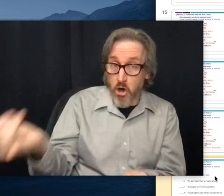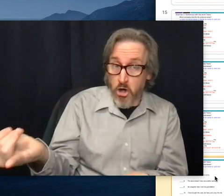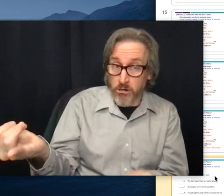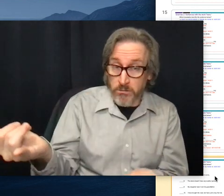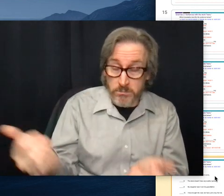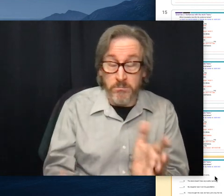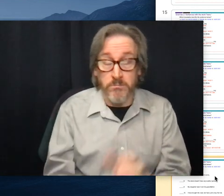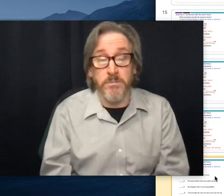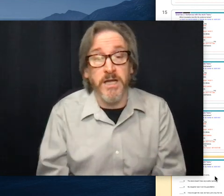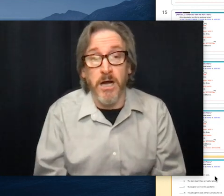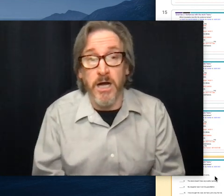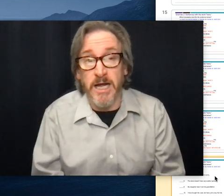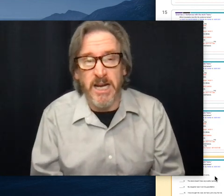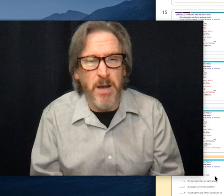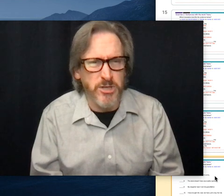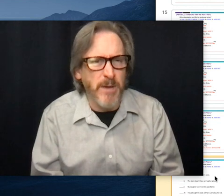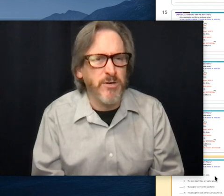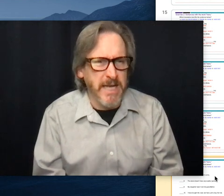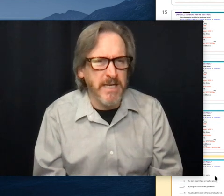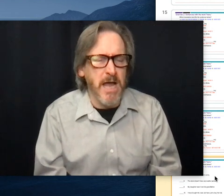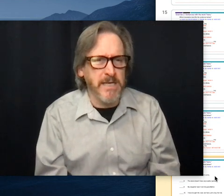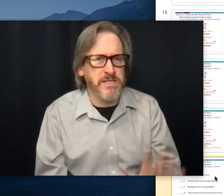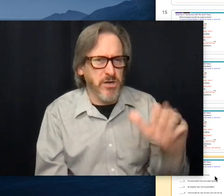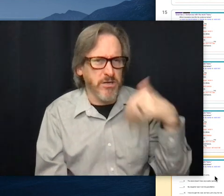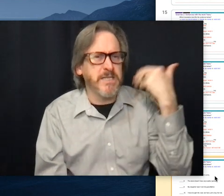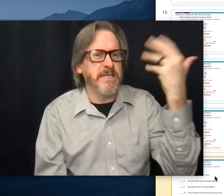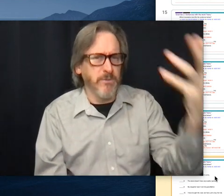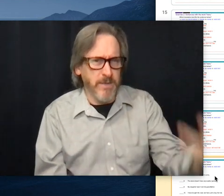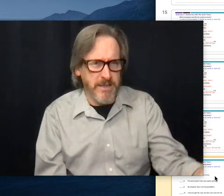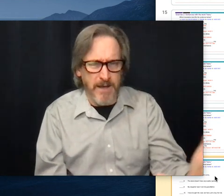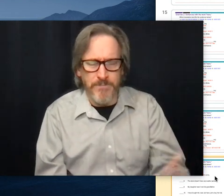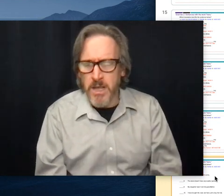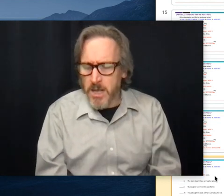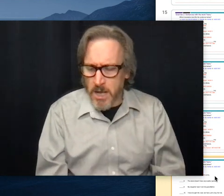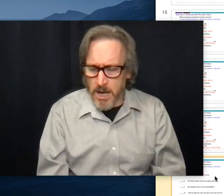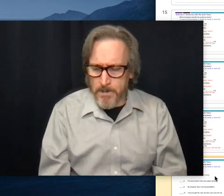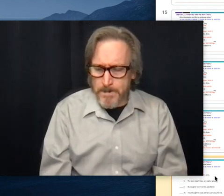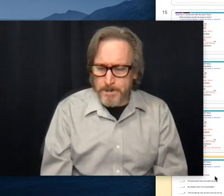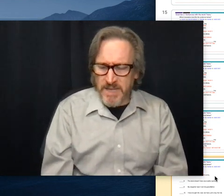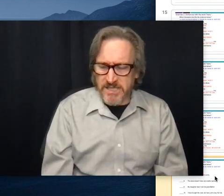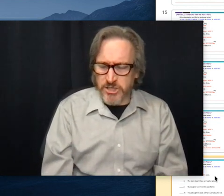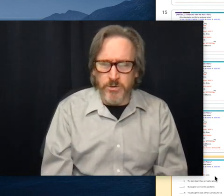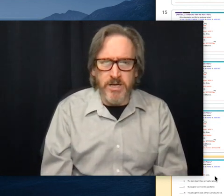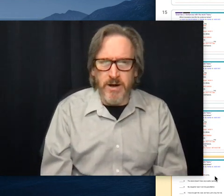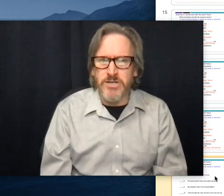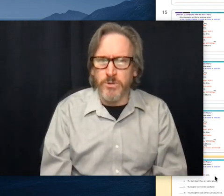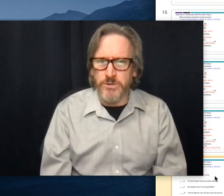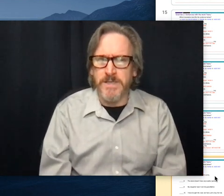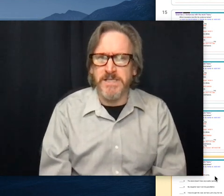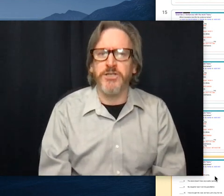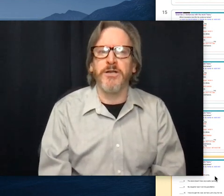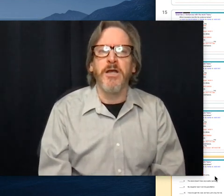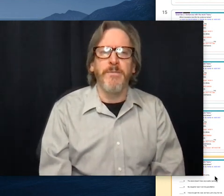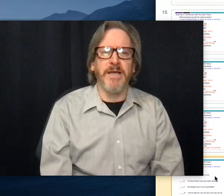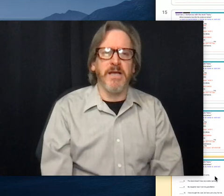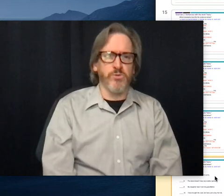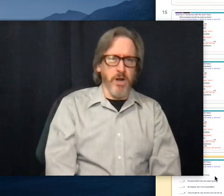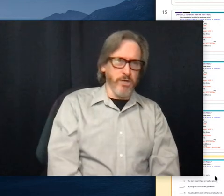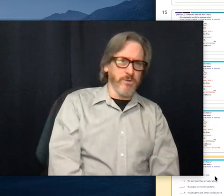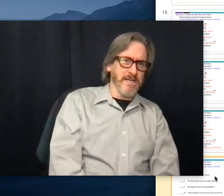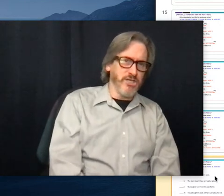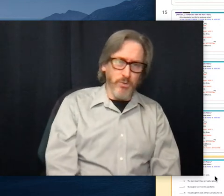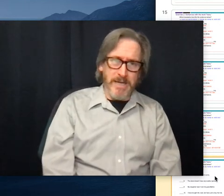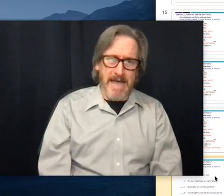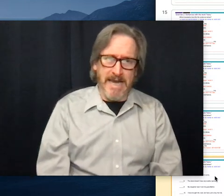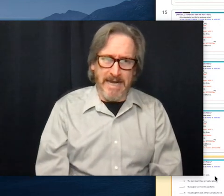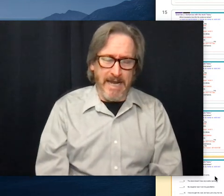I call in a couple chapters, 8 and 9, start to deal with that. It's a gradual transition because we're not